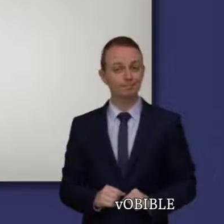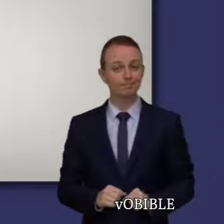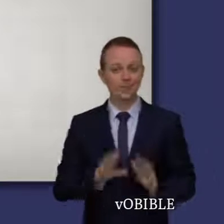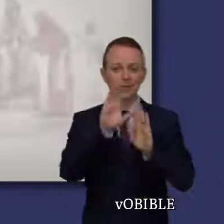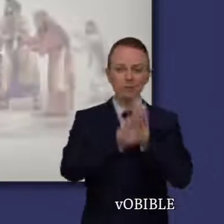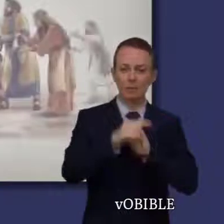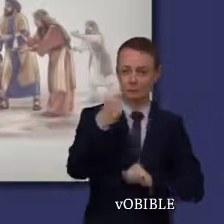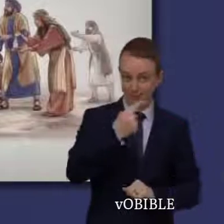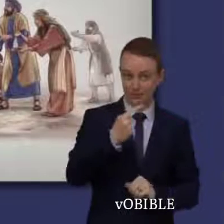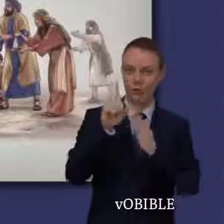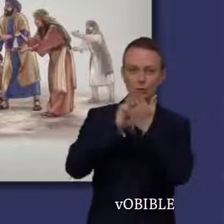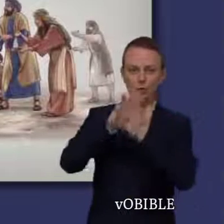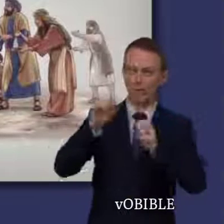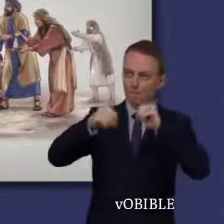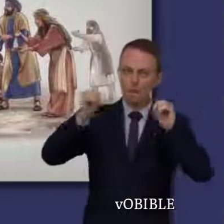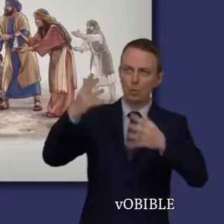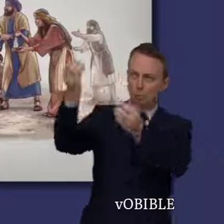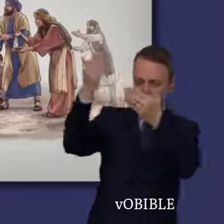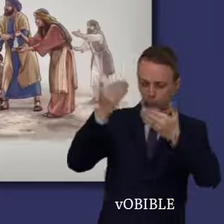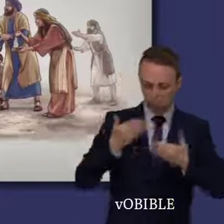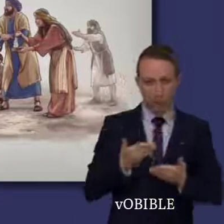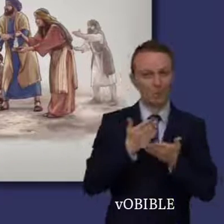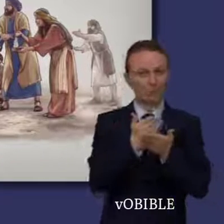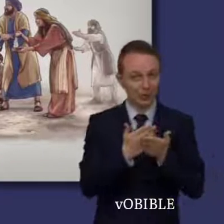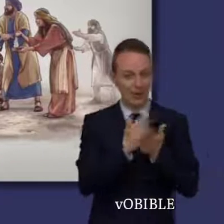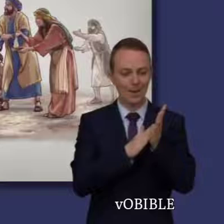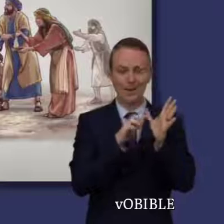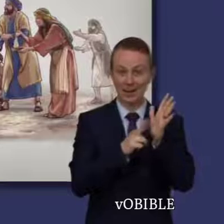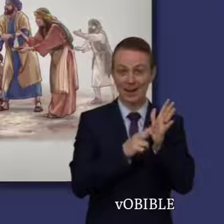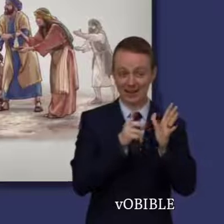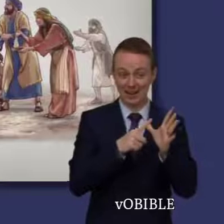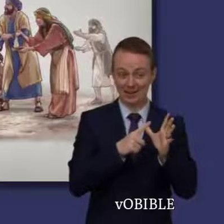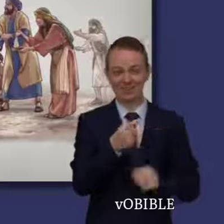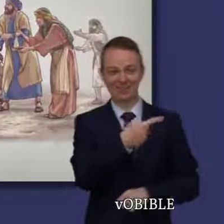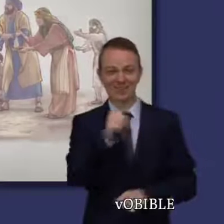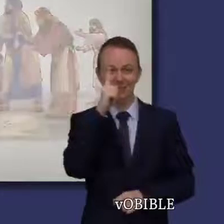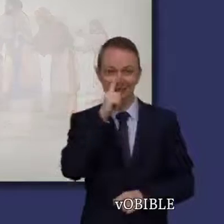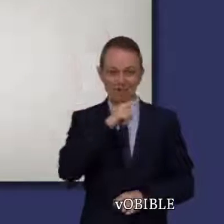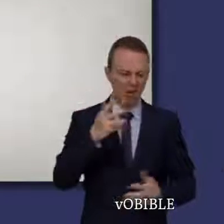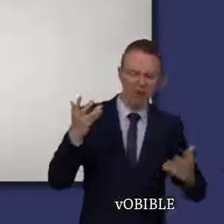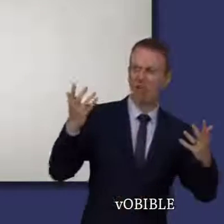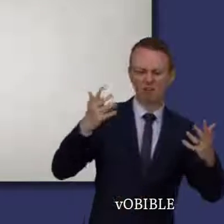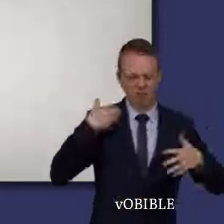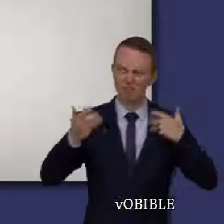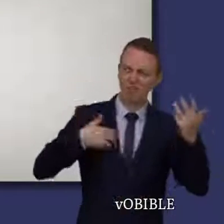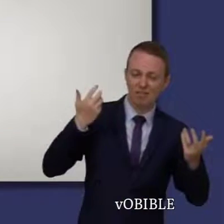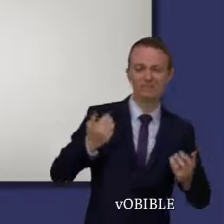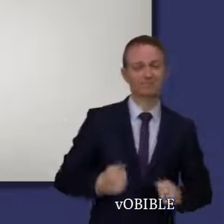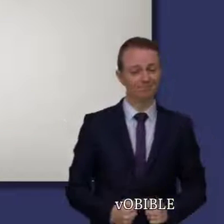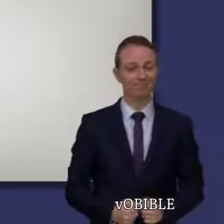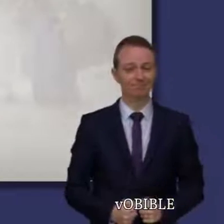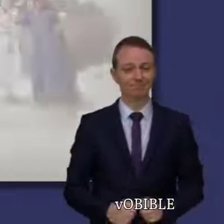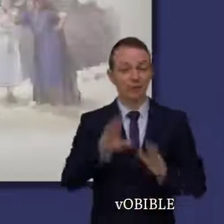chapter 11, the people complain about the manna, a miraculous food provided by Jehovah. In the